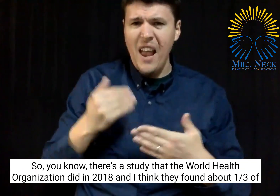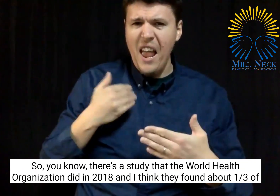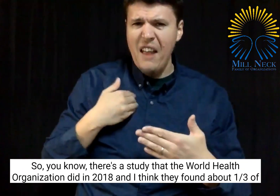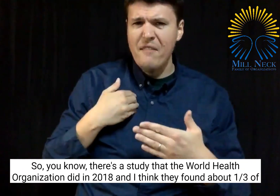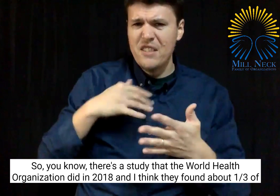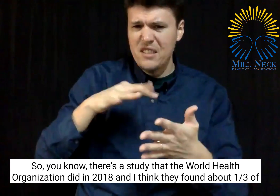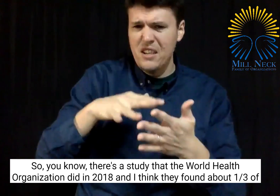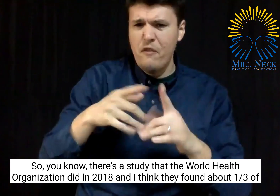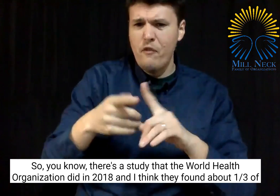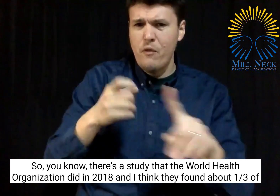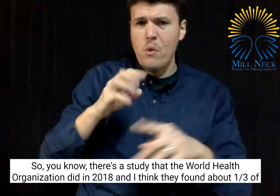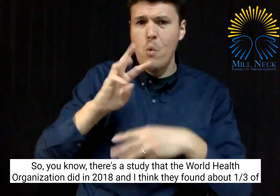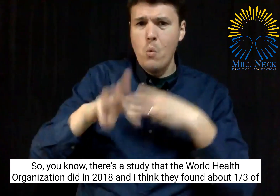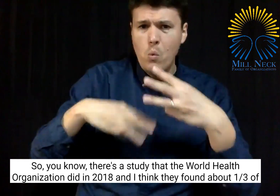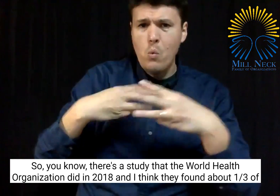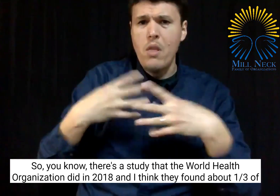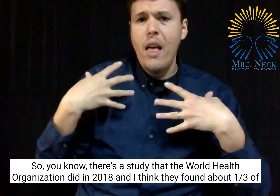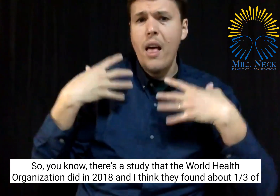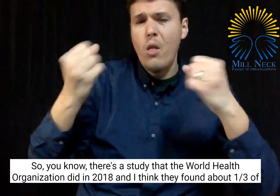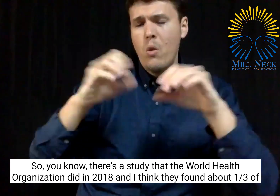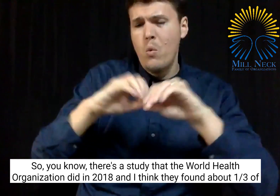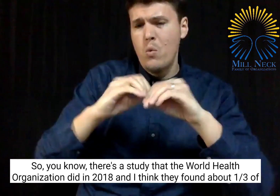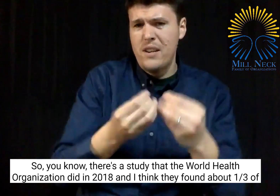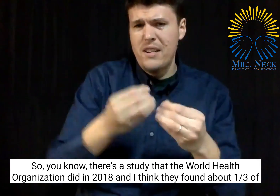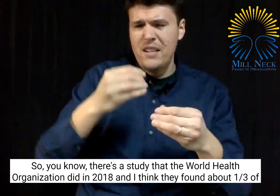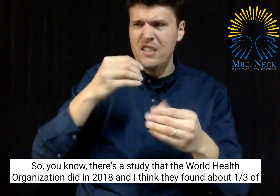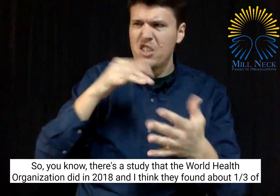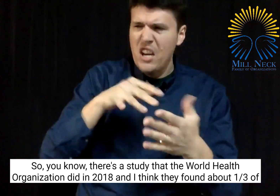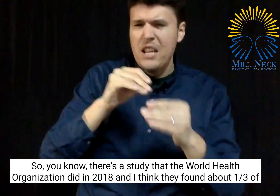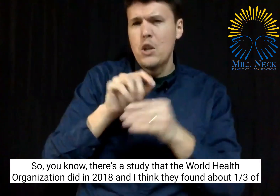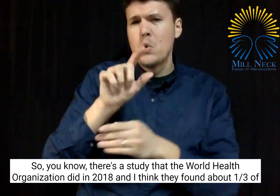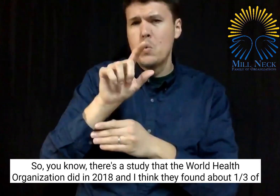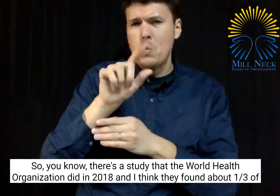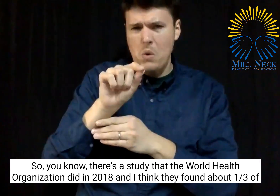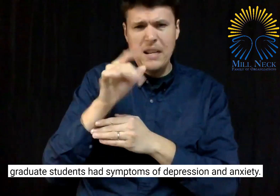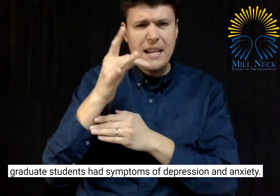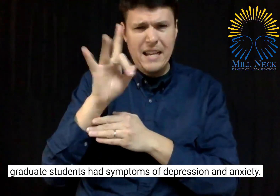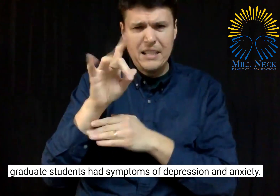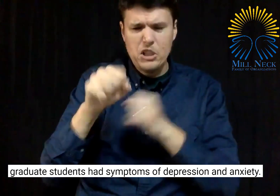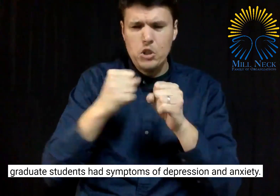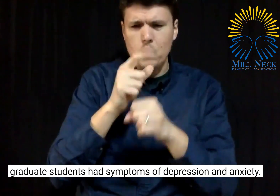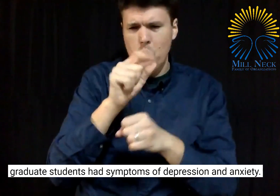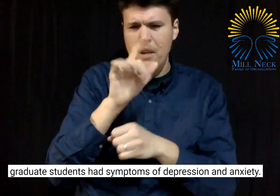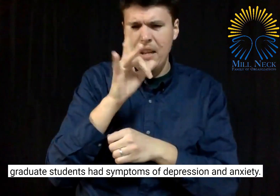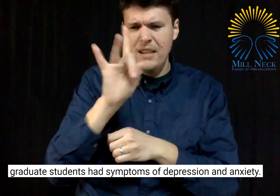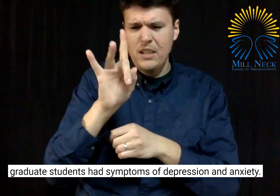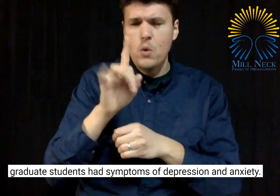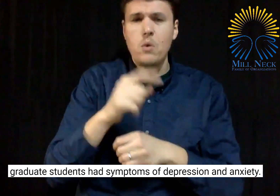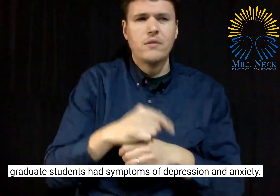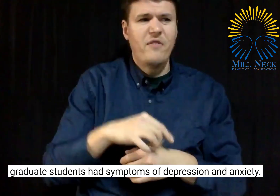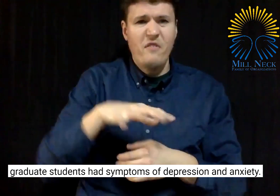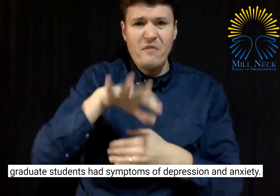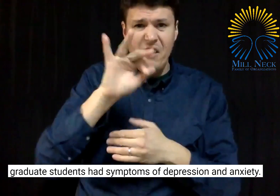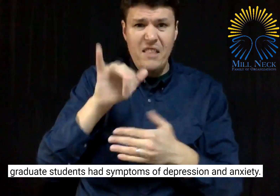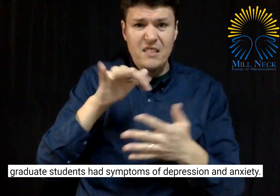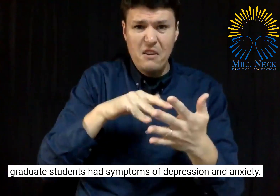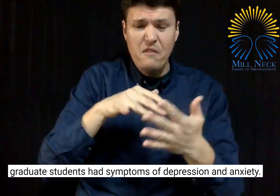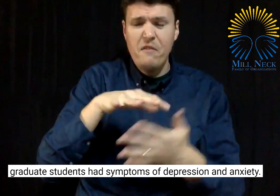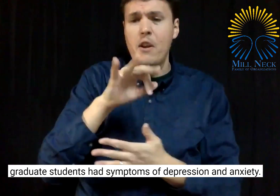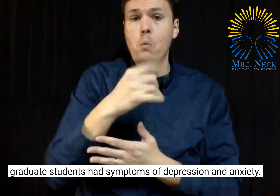study in 2018, and I think they found about 1/3 of graduate students had symptoms of depression and